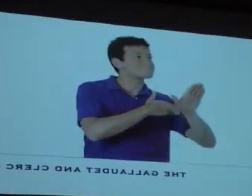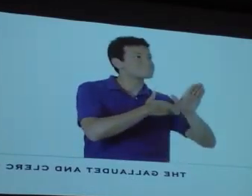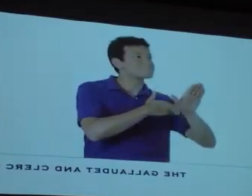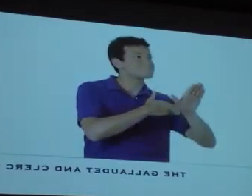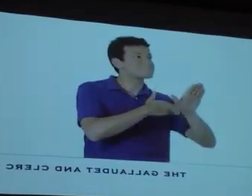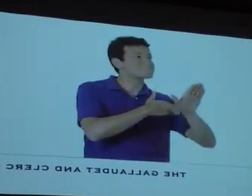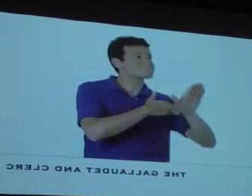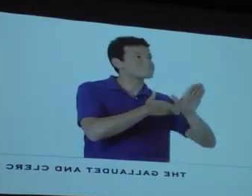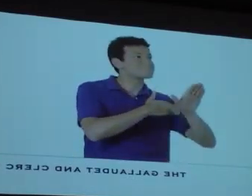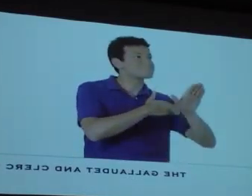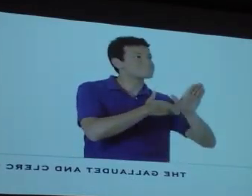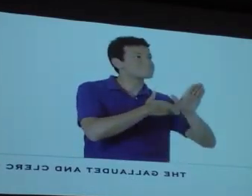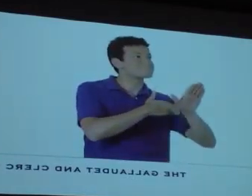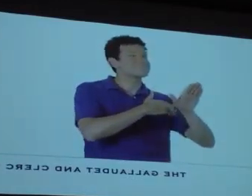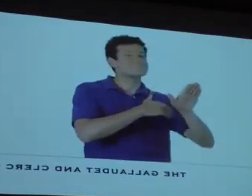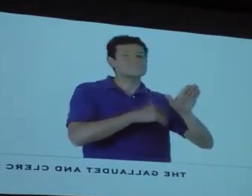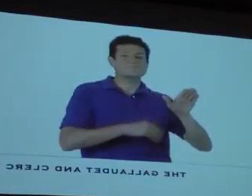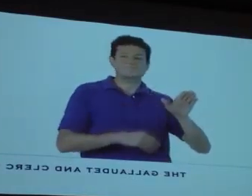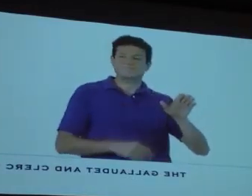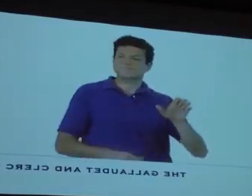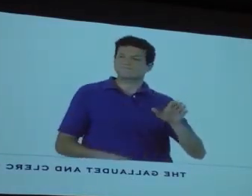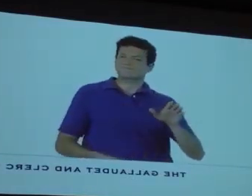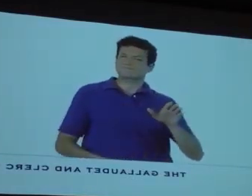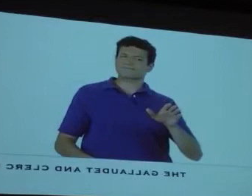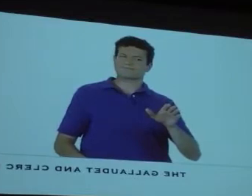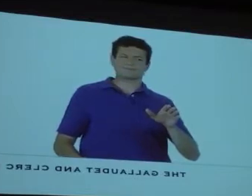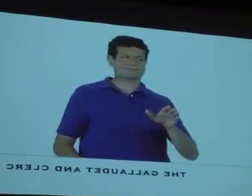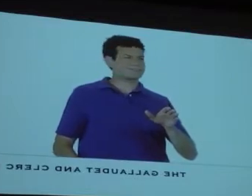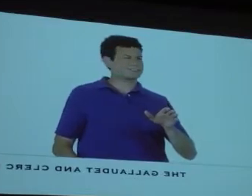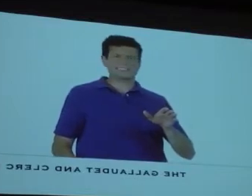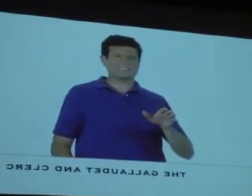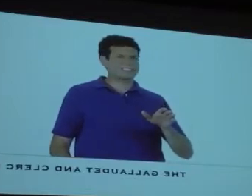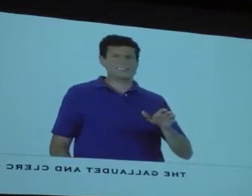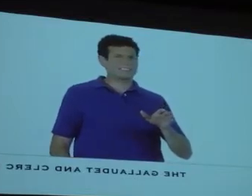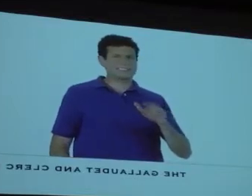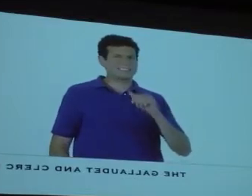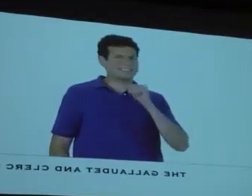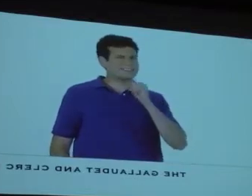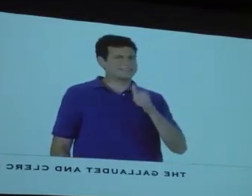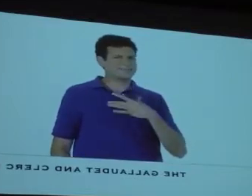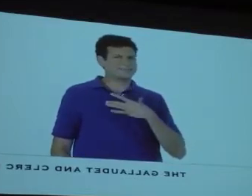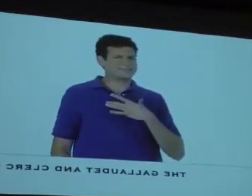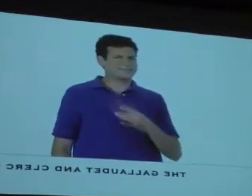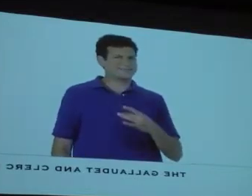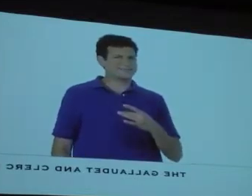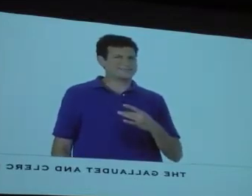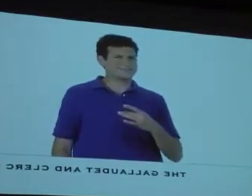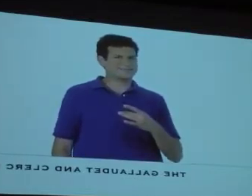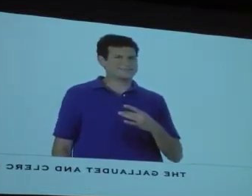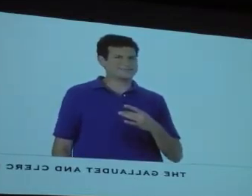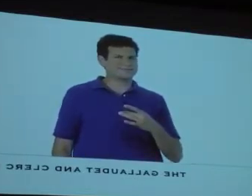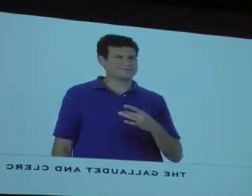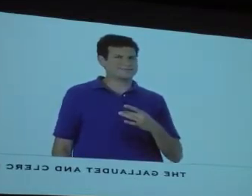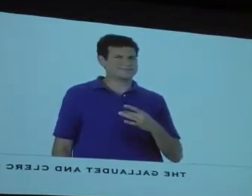not birth. Goes in. Don't like. Doesn't like He